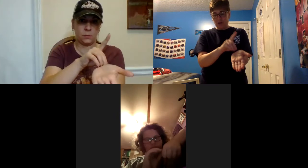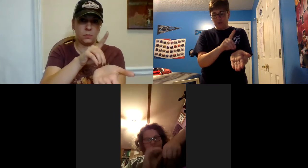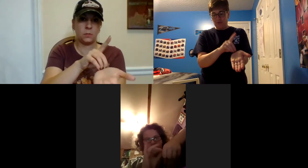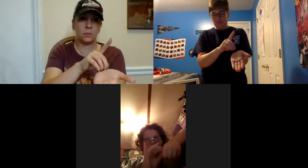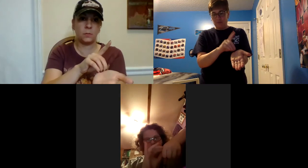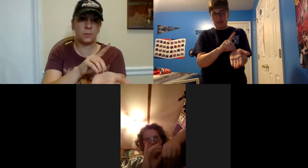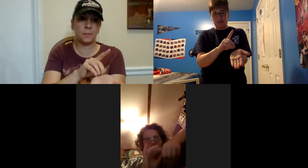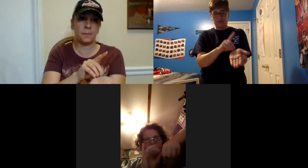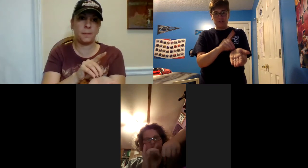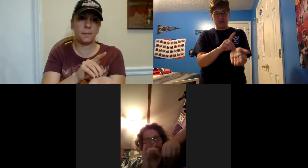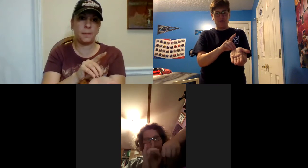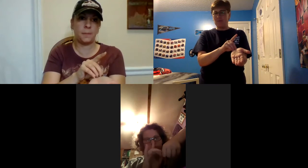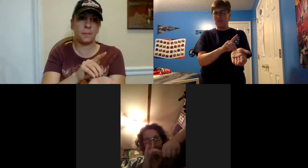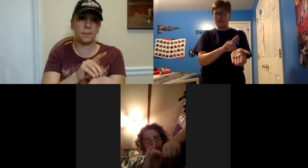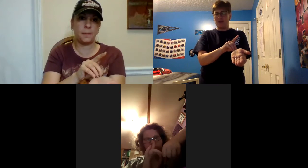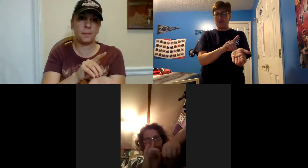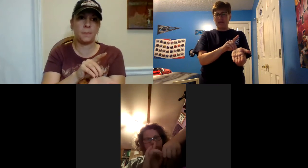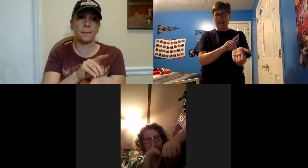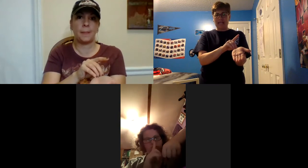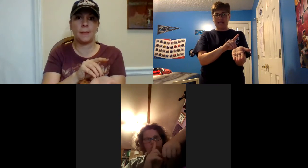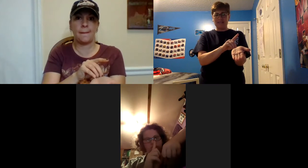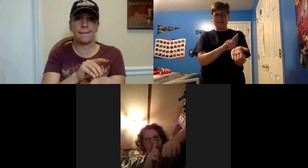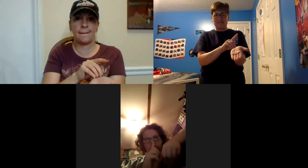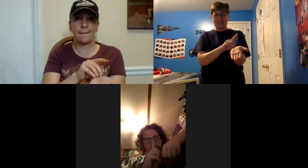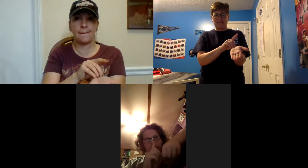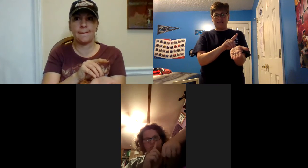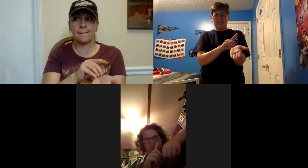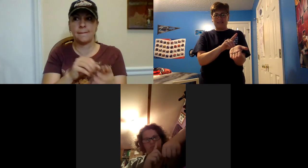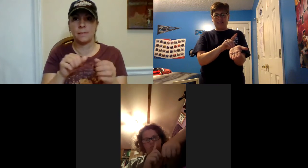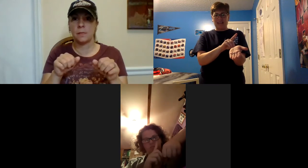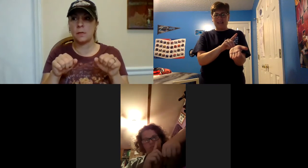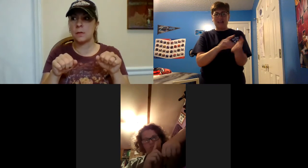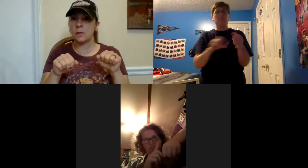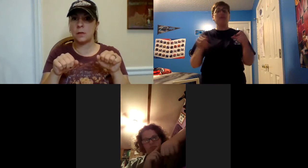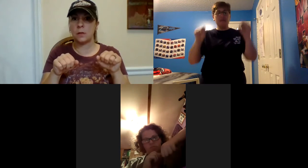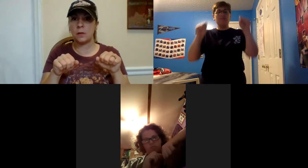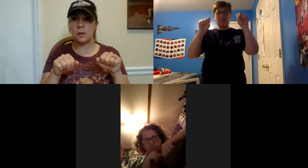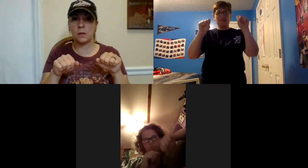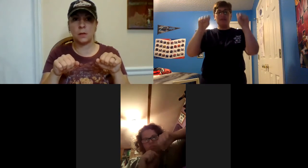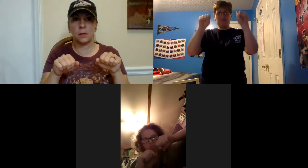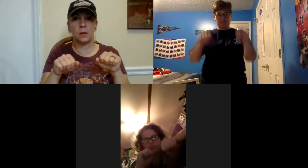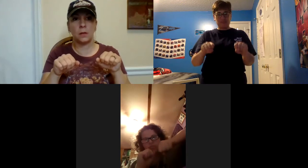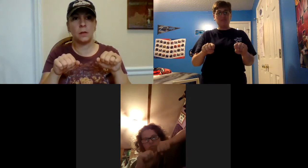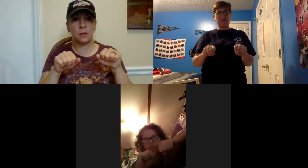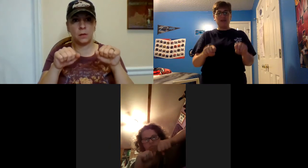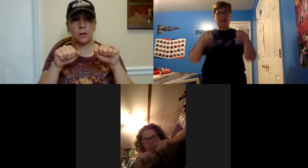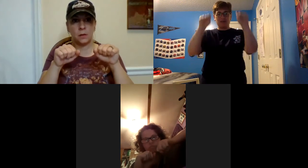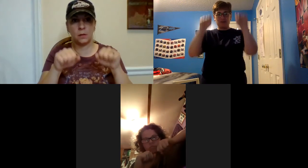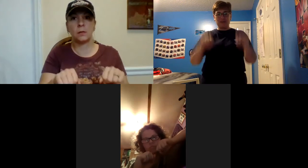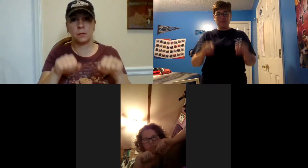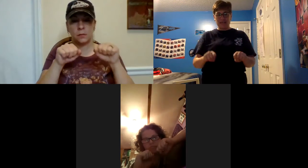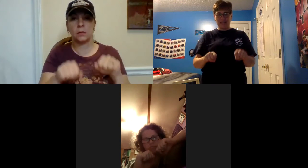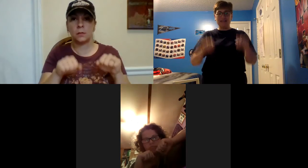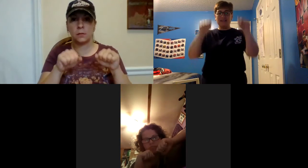can help you feel better. So do y'all remember we went over can and able? Yep. You got it,